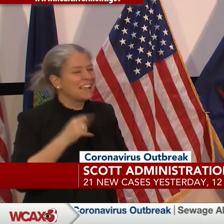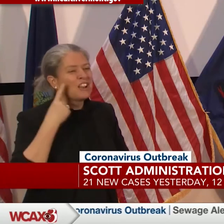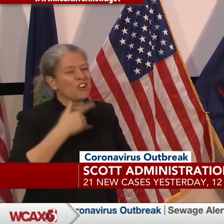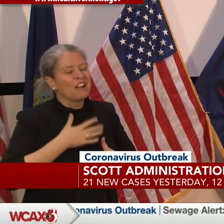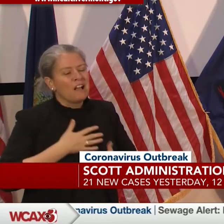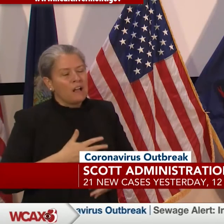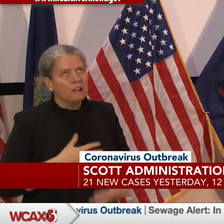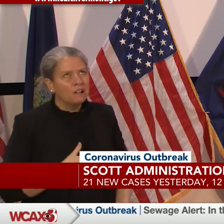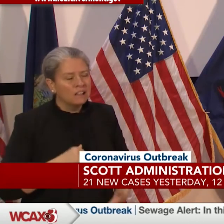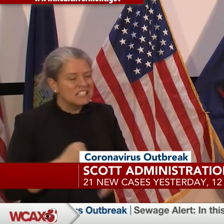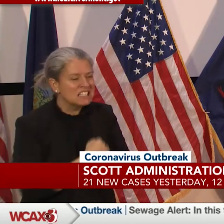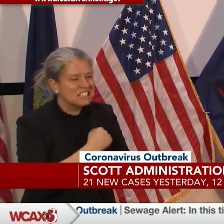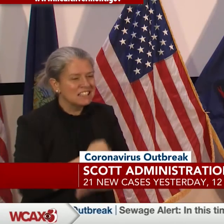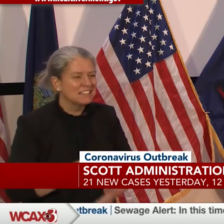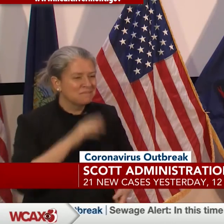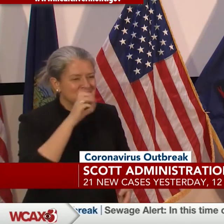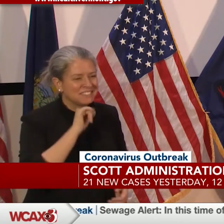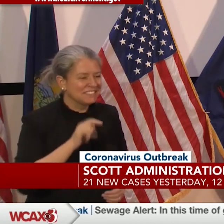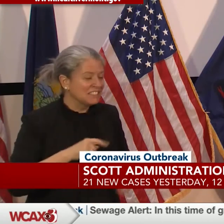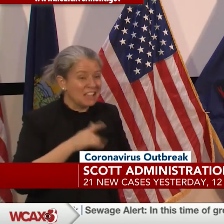Hello? Go ahead.